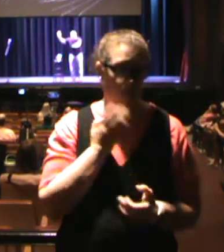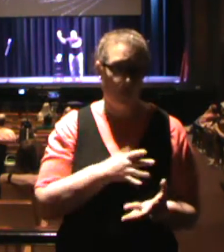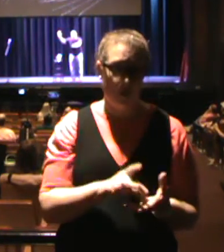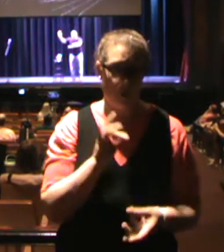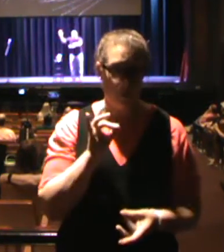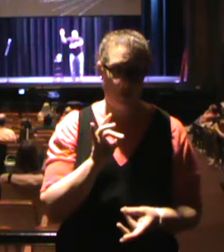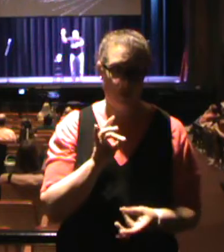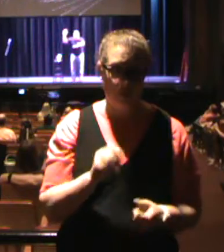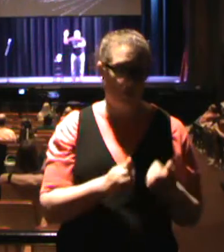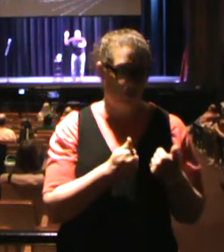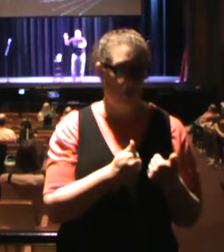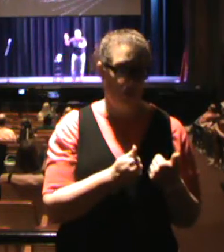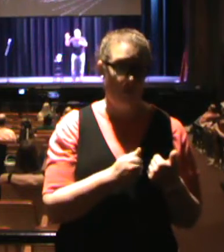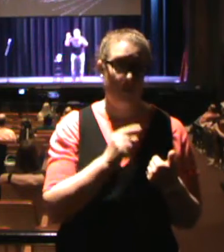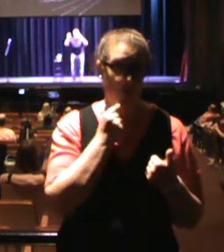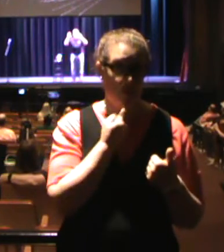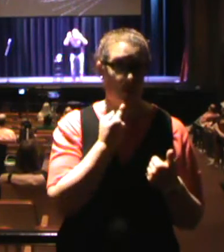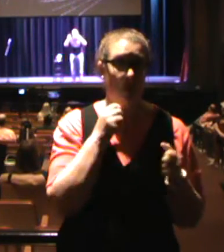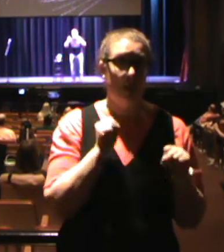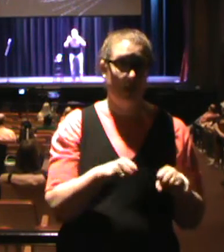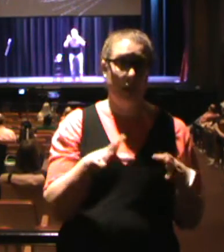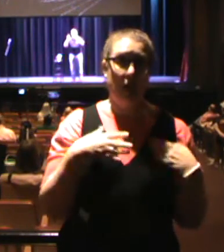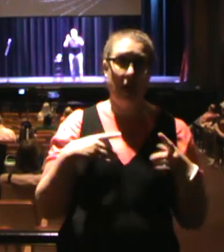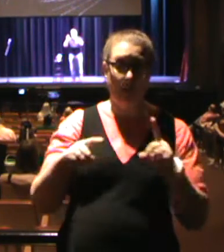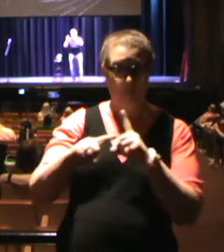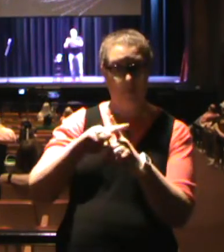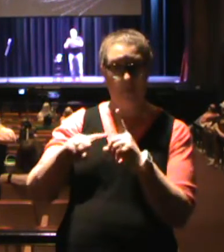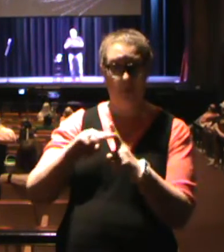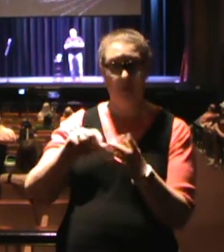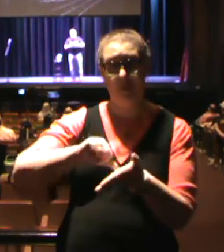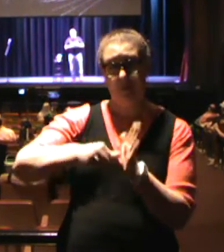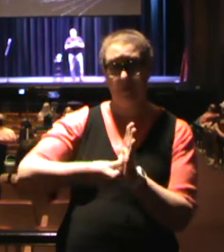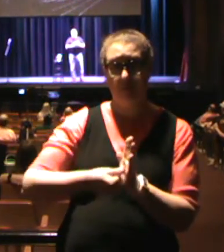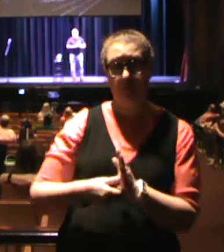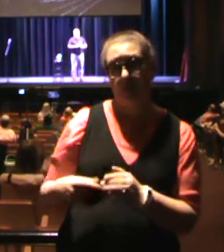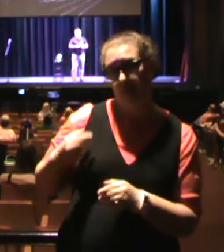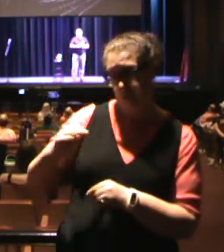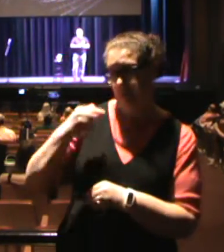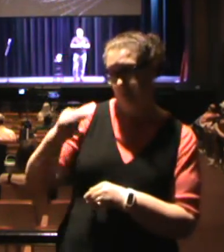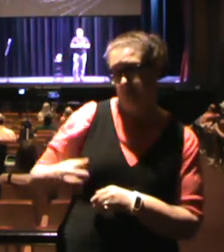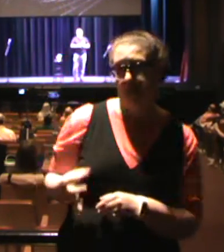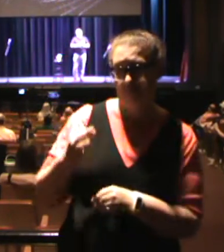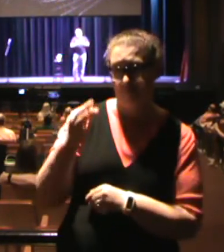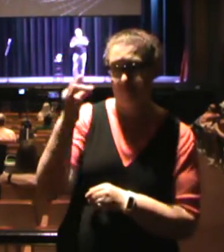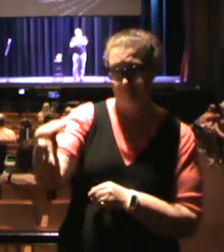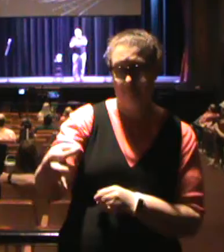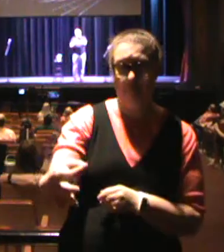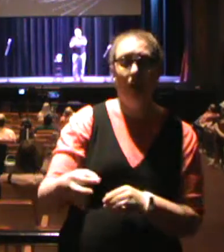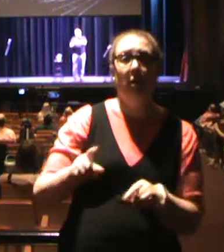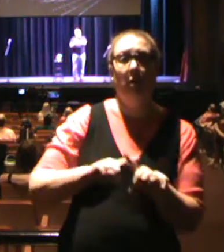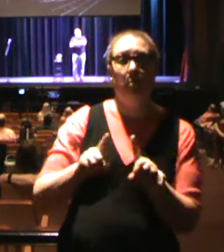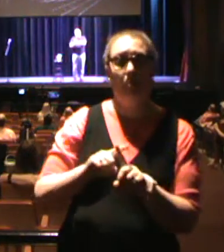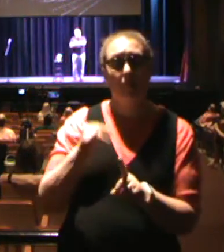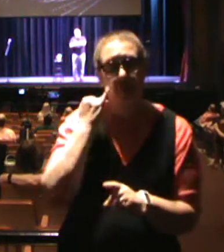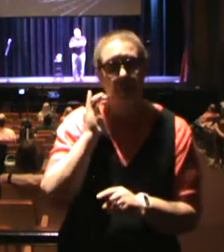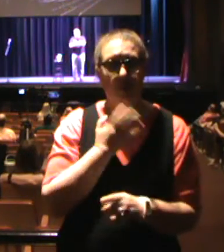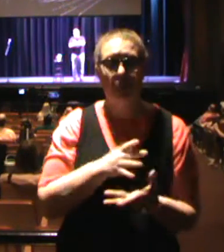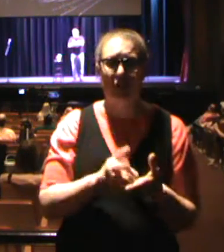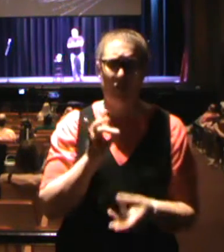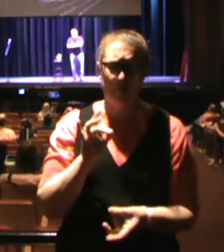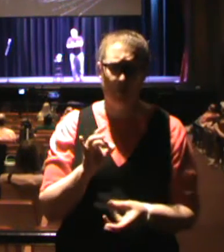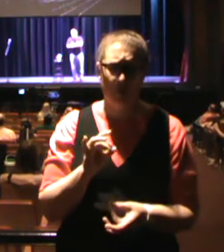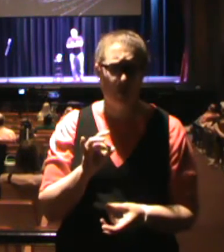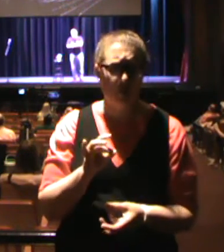walk seriously, it can have a positive impact on the generations that follow. But if we take our spiritual